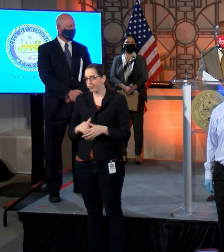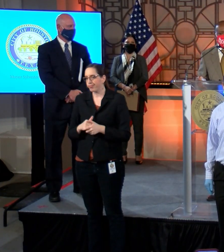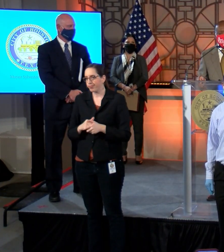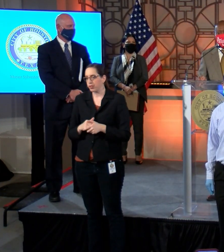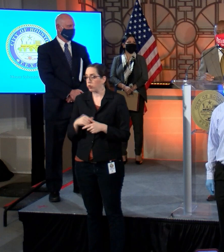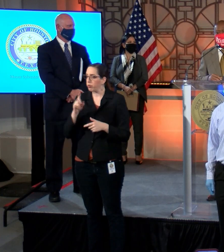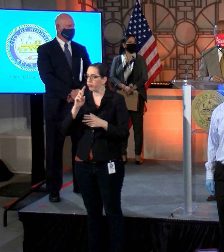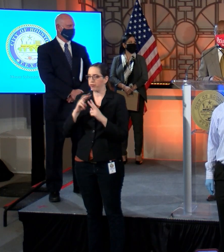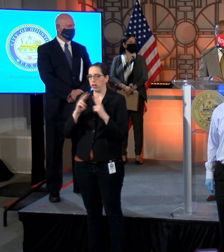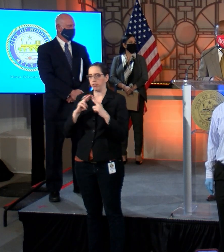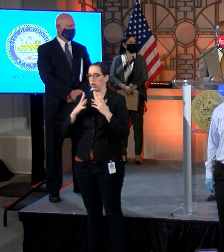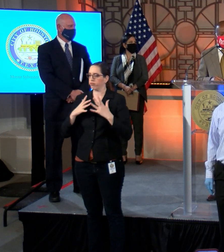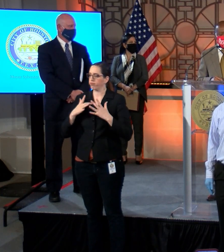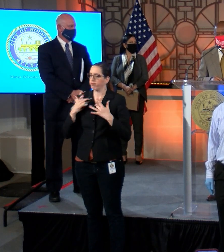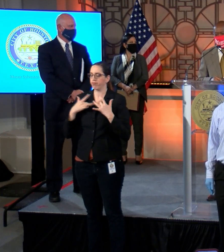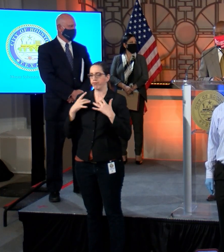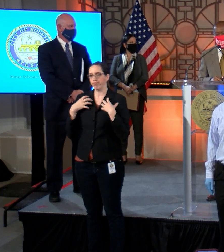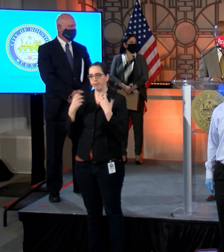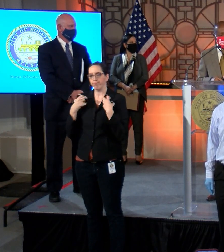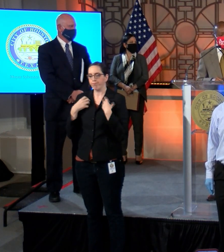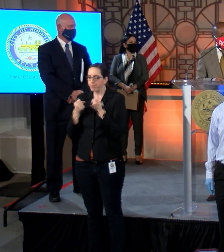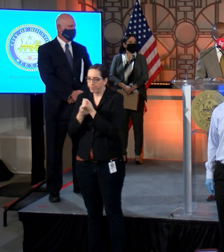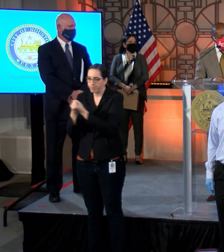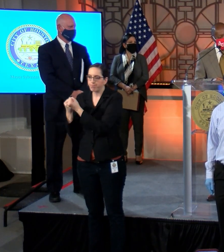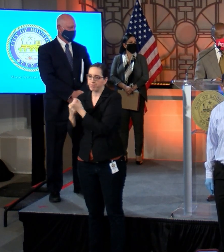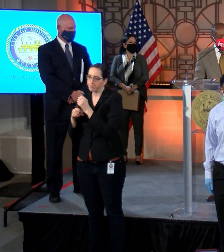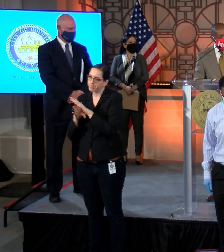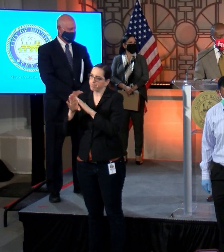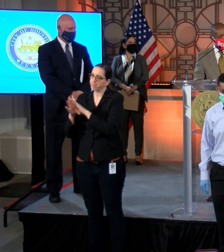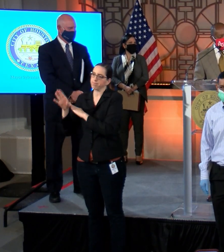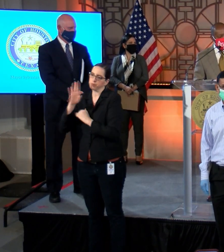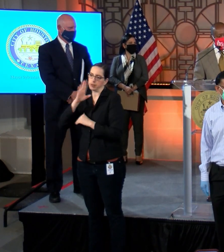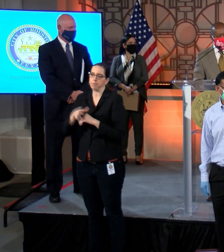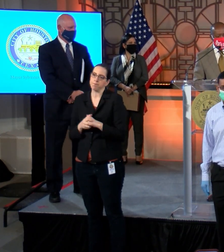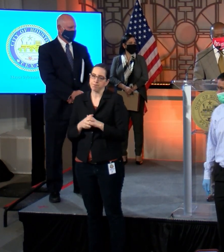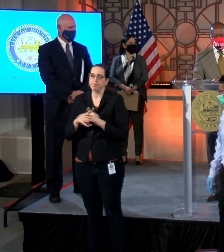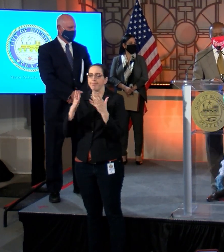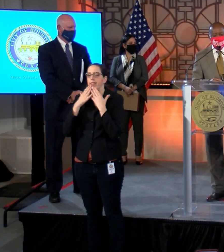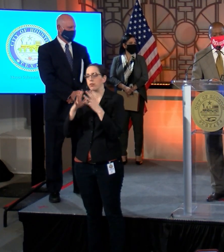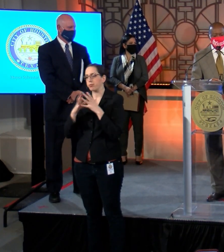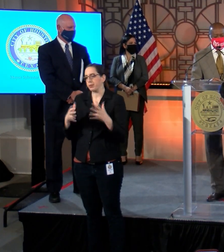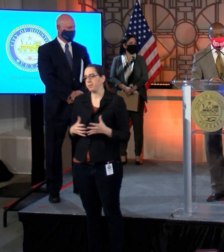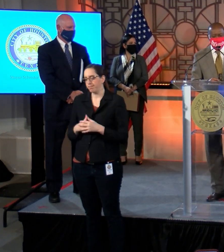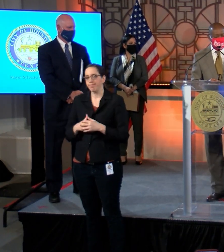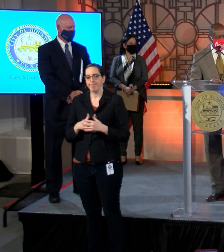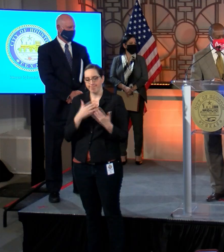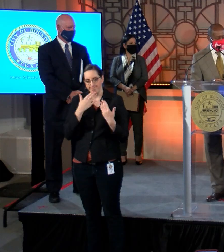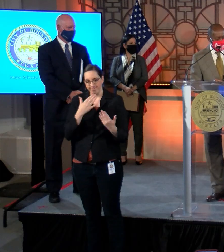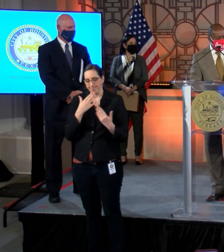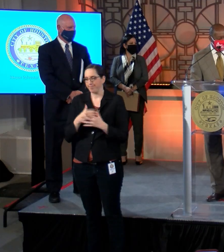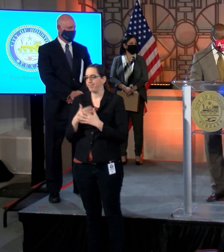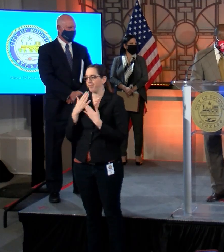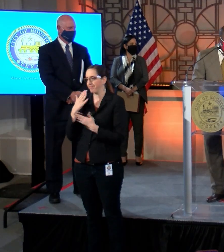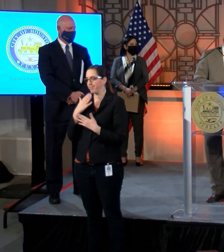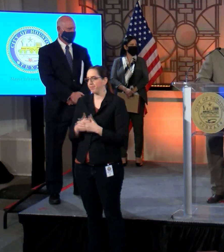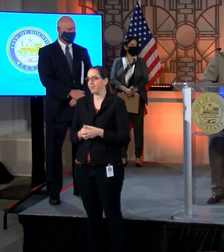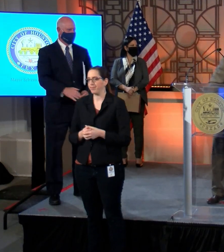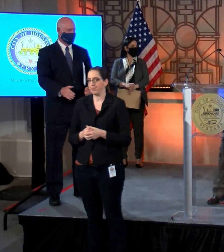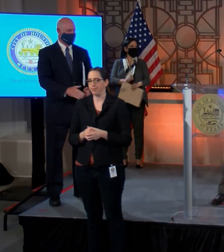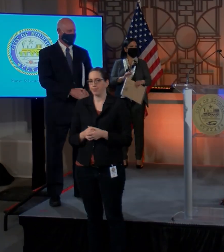highly resilient and highly sustainable. So thank you all so very, very much. Appreciate you. Thanks, sister. Thank you all.